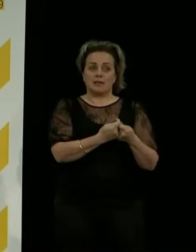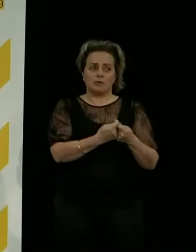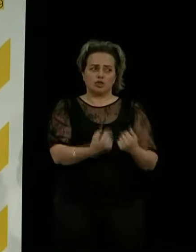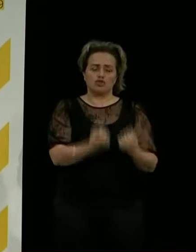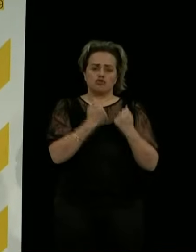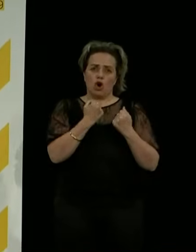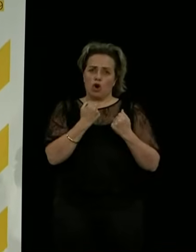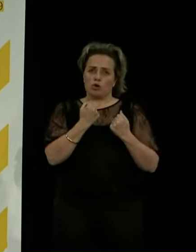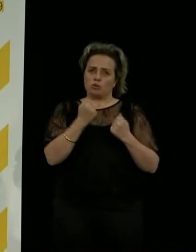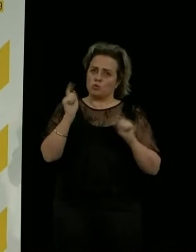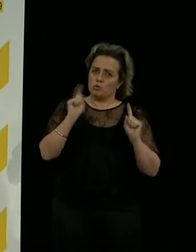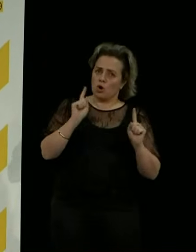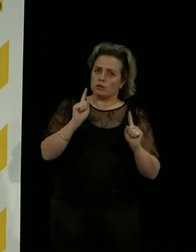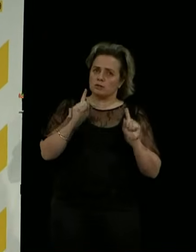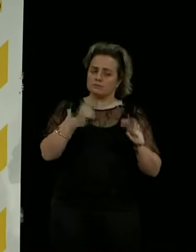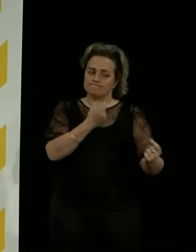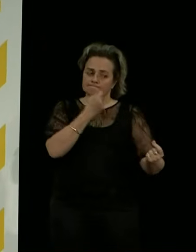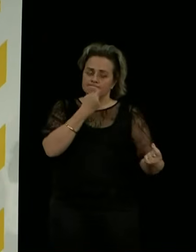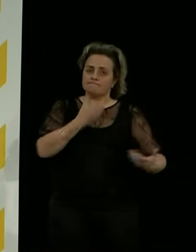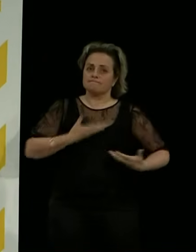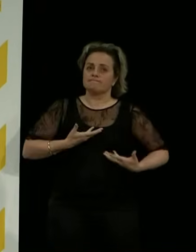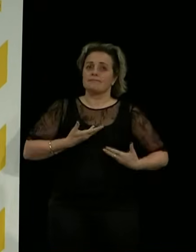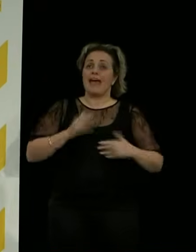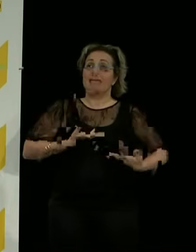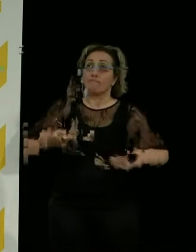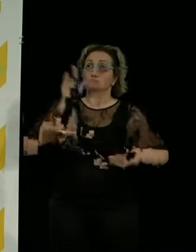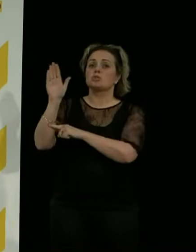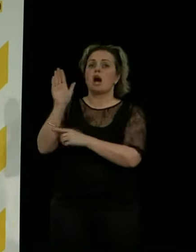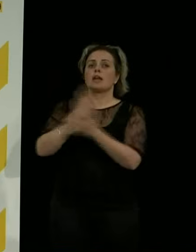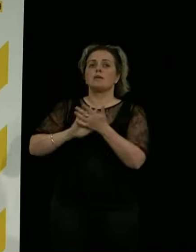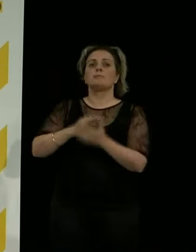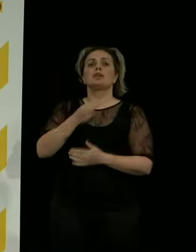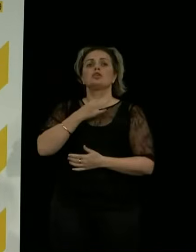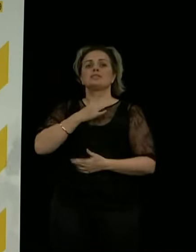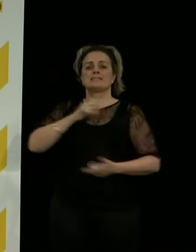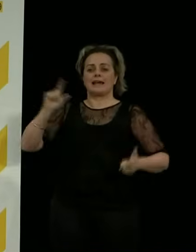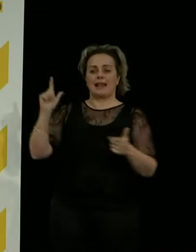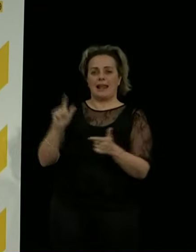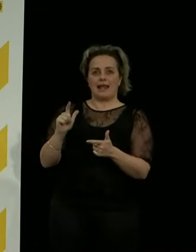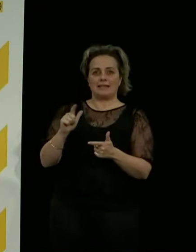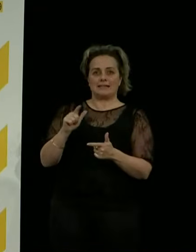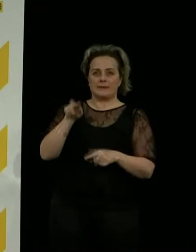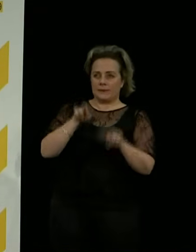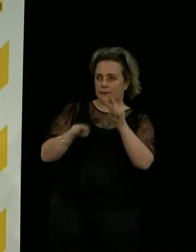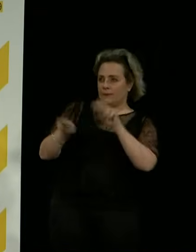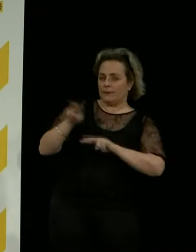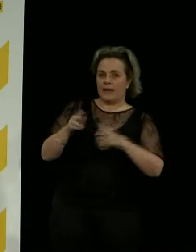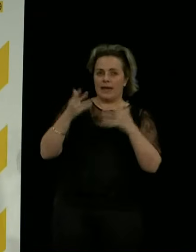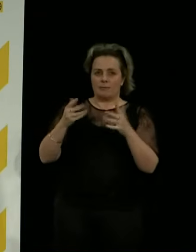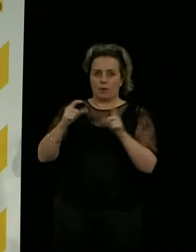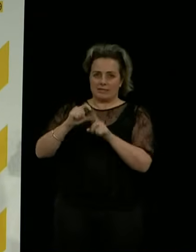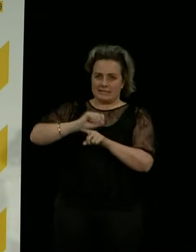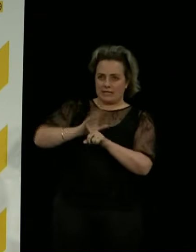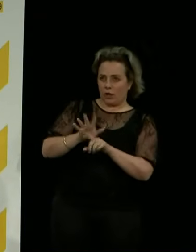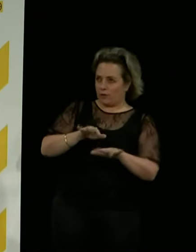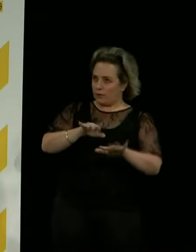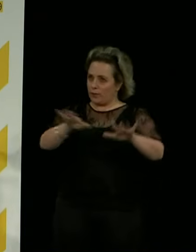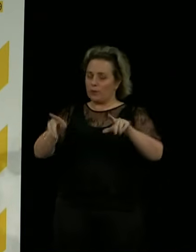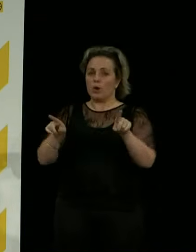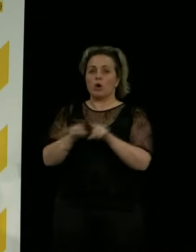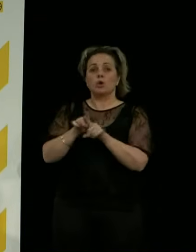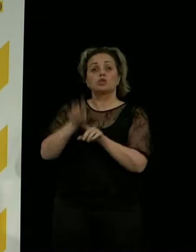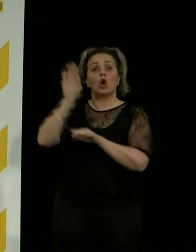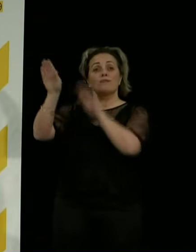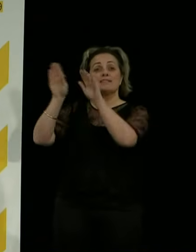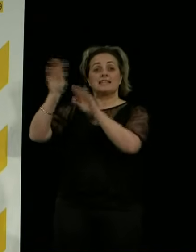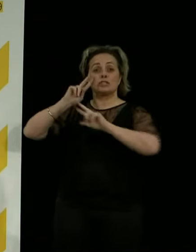element that made it low risk. And that's based on all of their analysis of this current outbreak, but also what they've seen in overseas